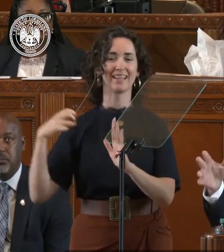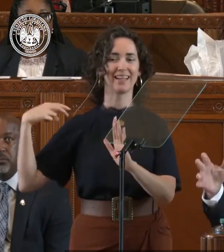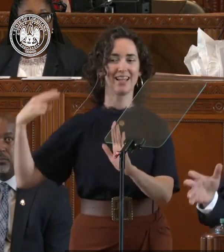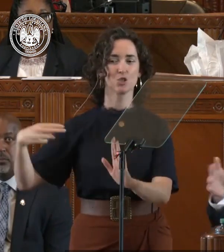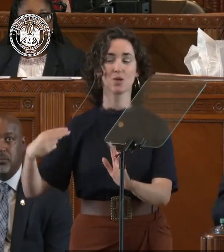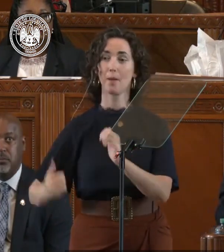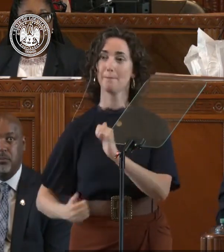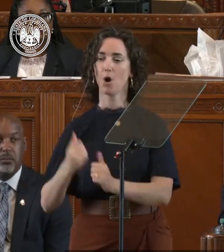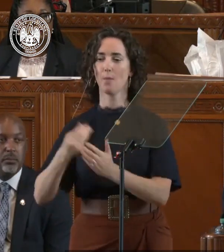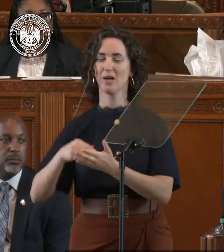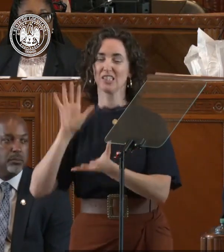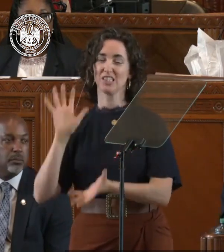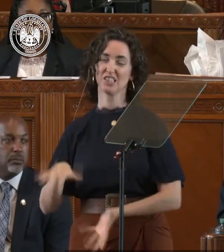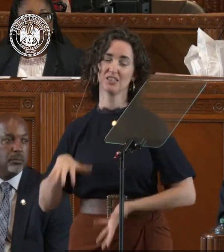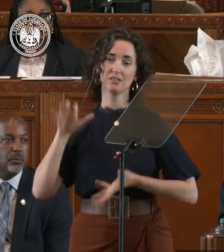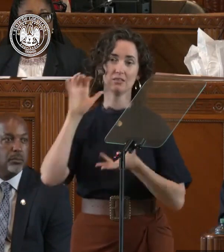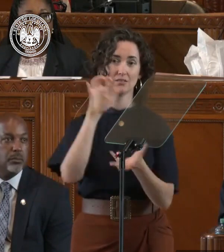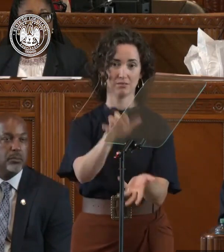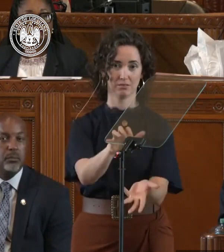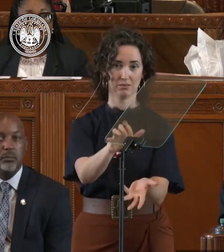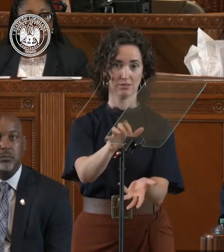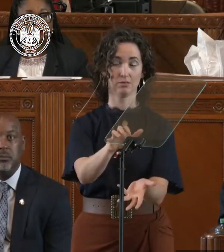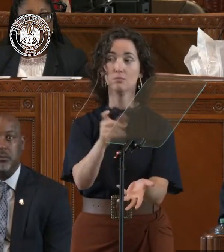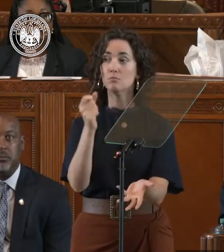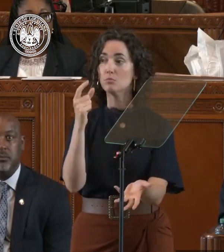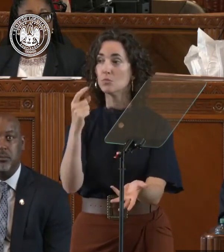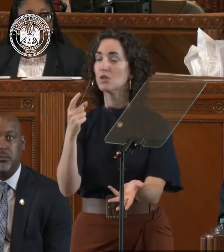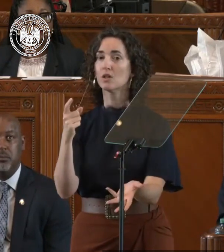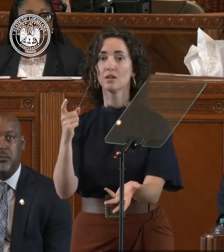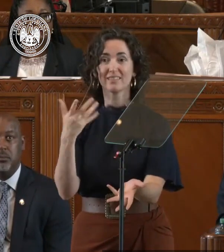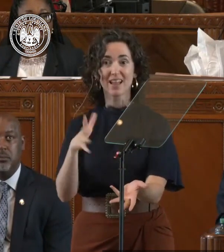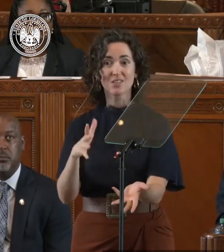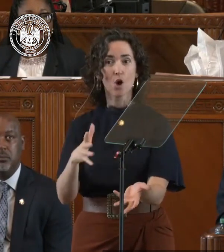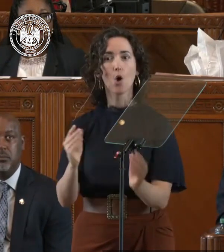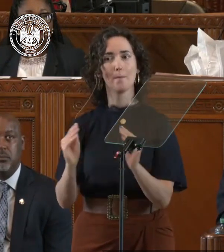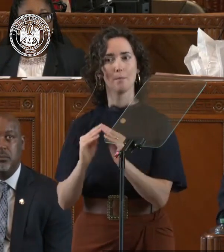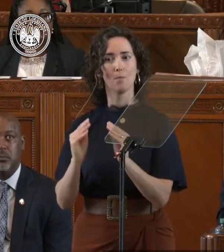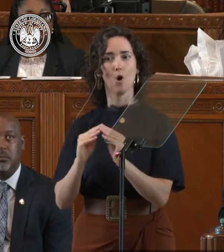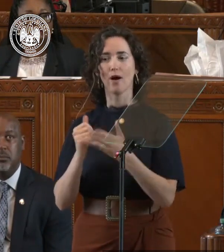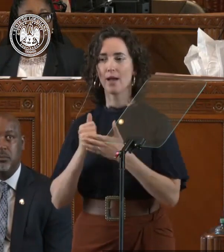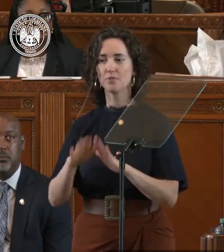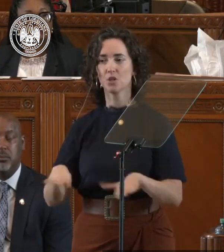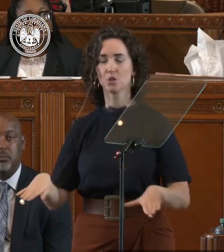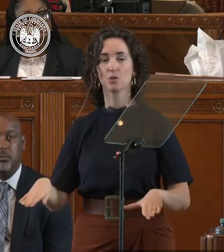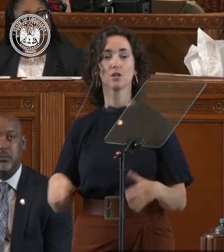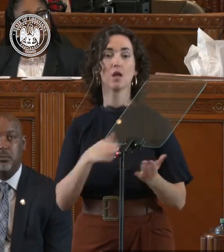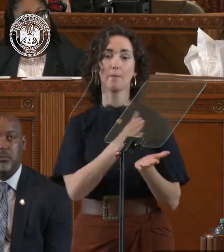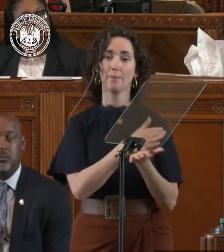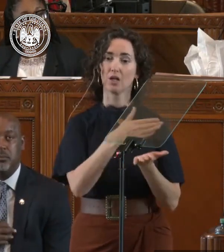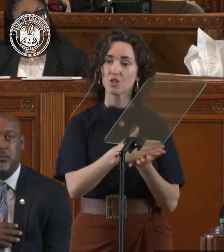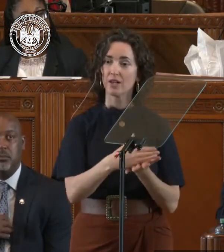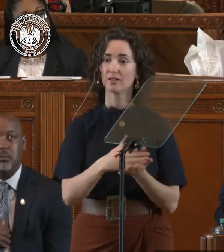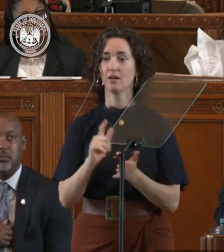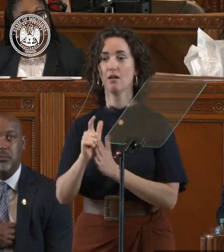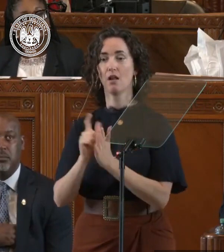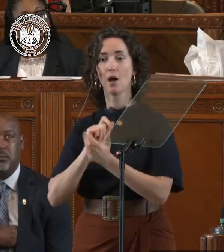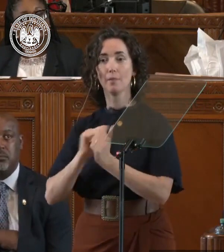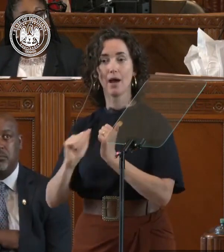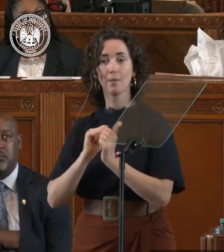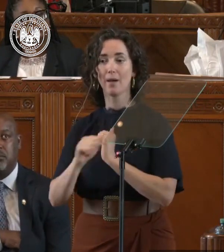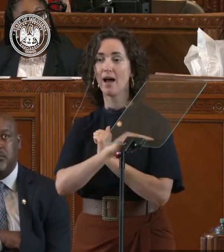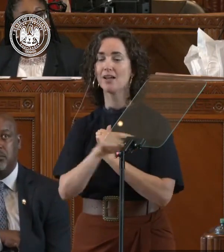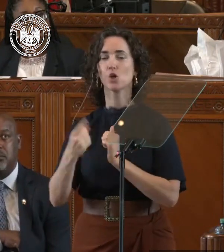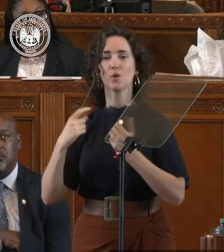there's even more that we can do to reach children where they are. Through both our budget and legislation, we're seeking to